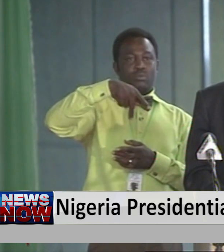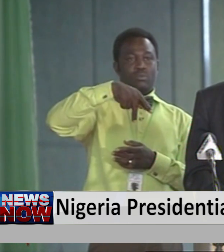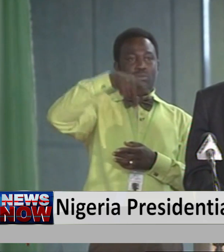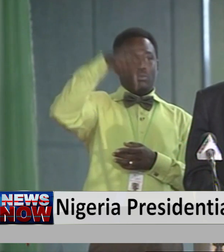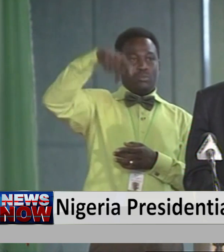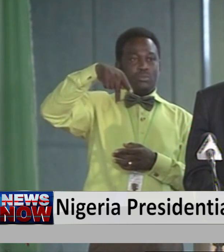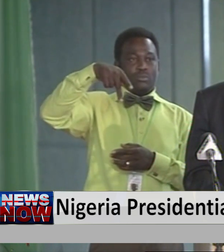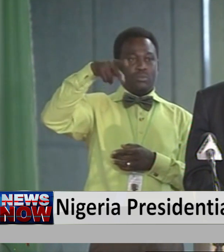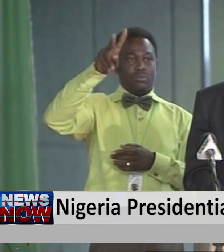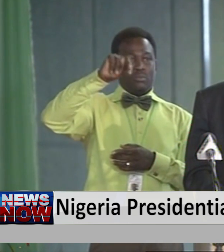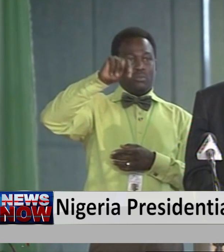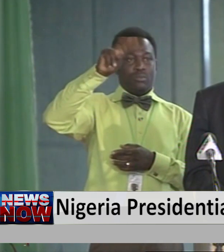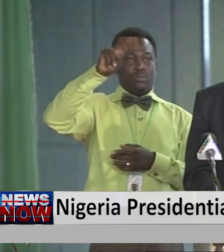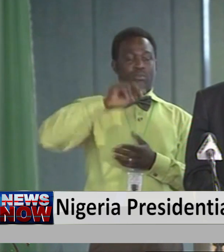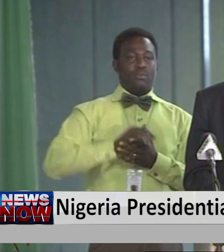PPN